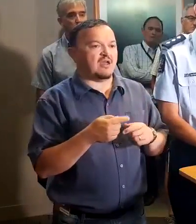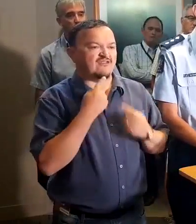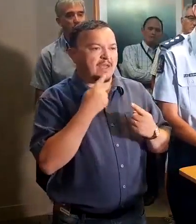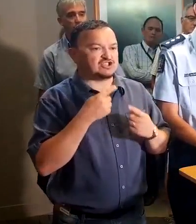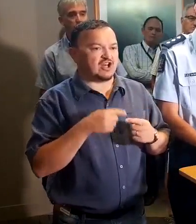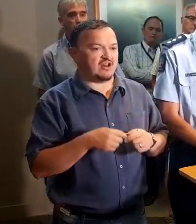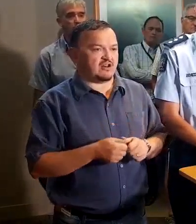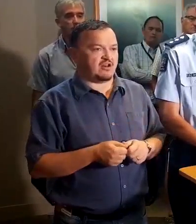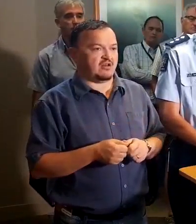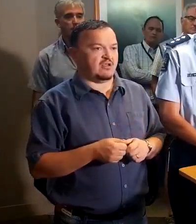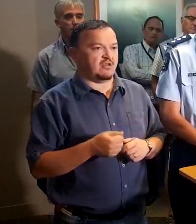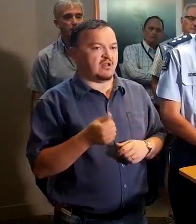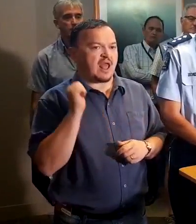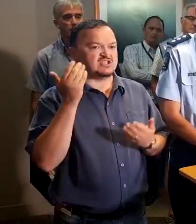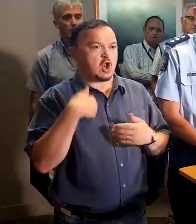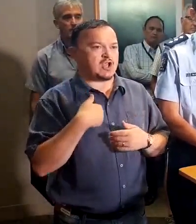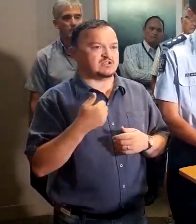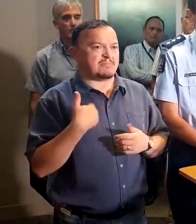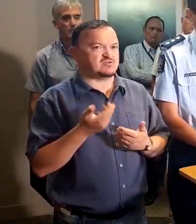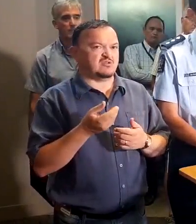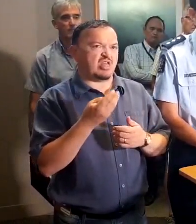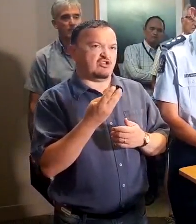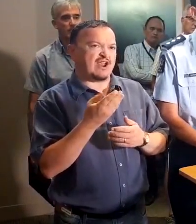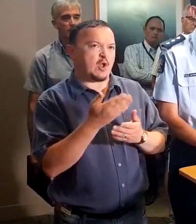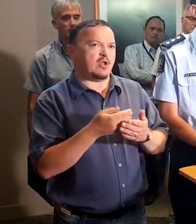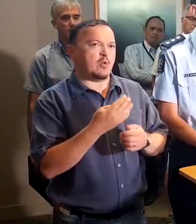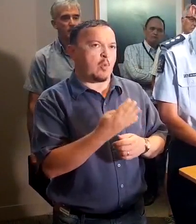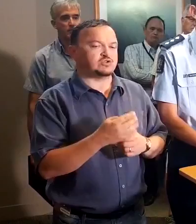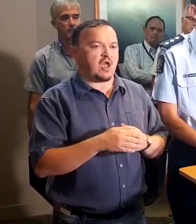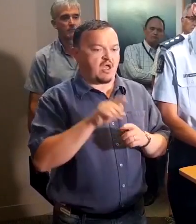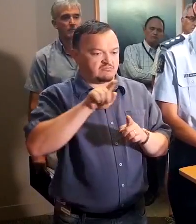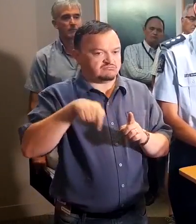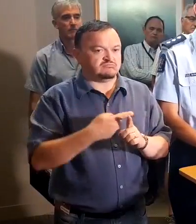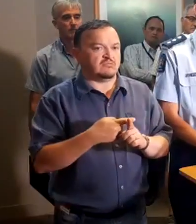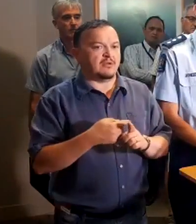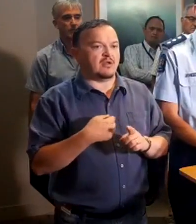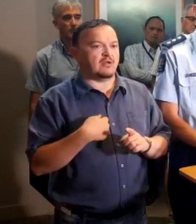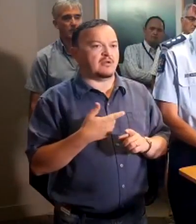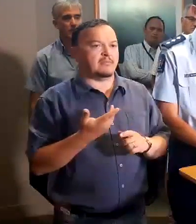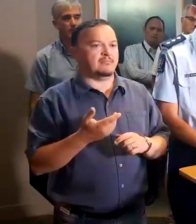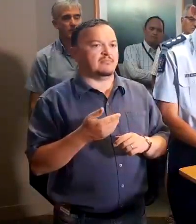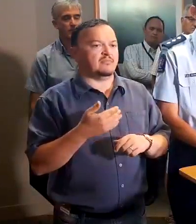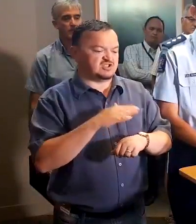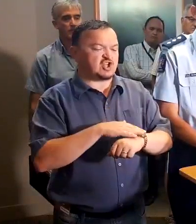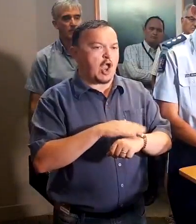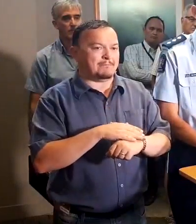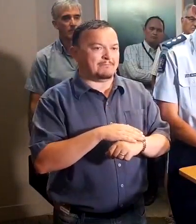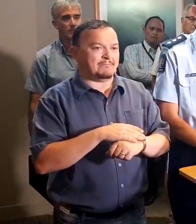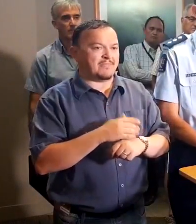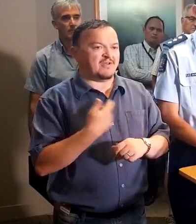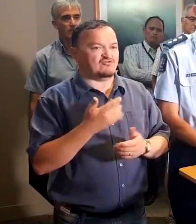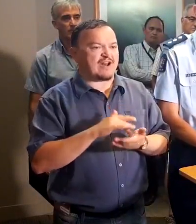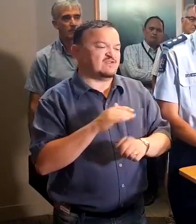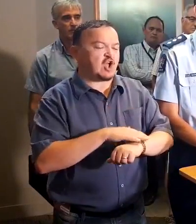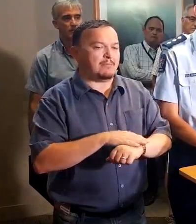3/4 of the town before we stopped the process just simply due to the time of day, and we'll return there